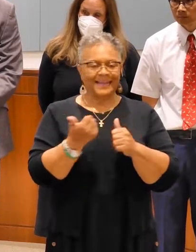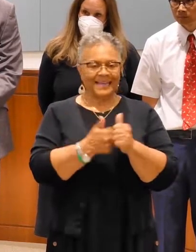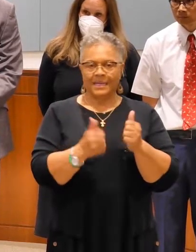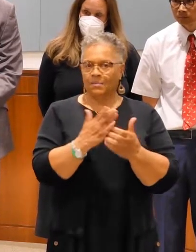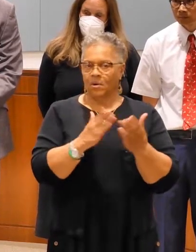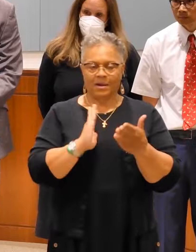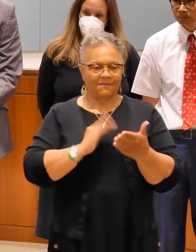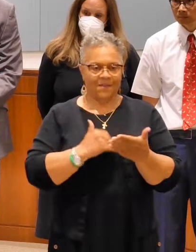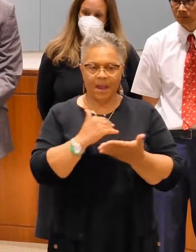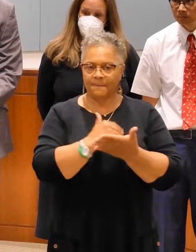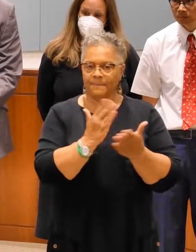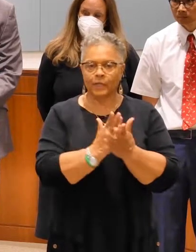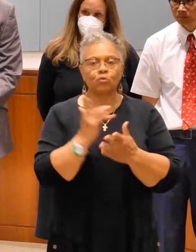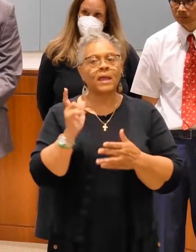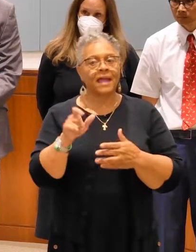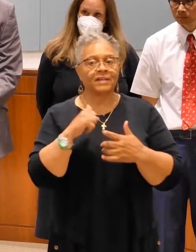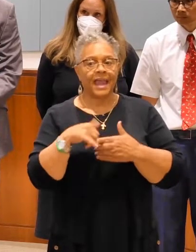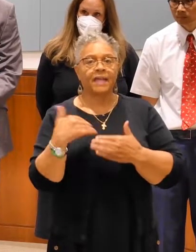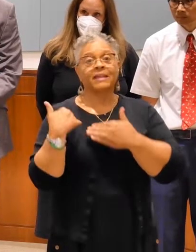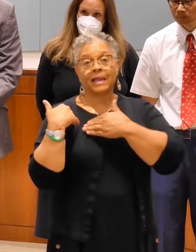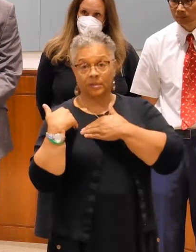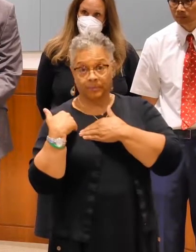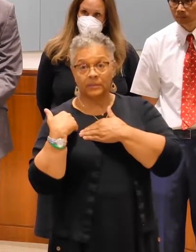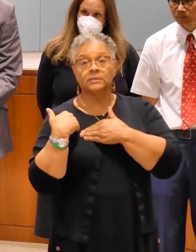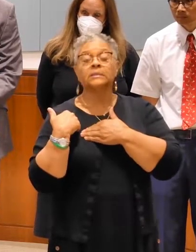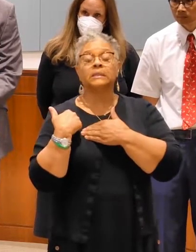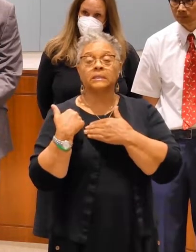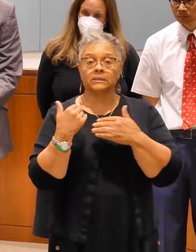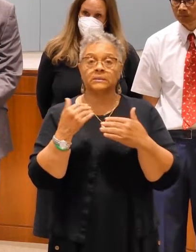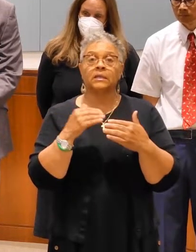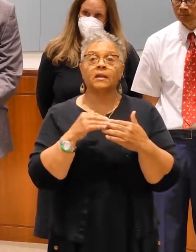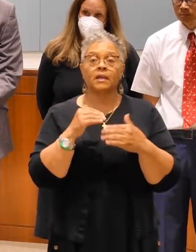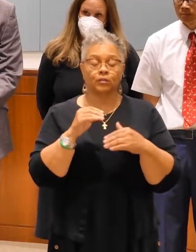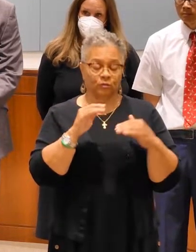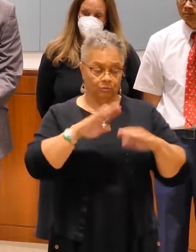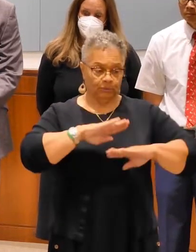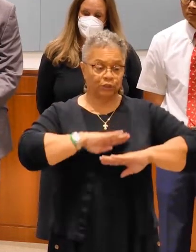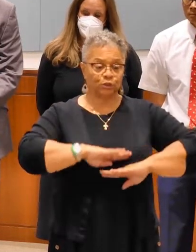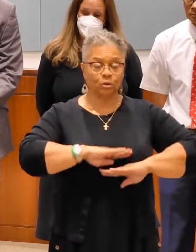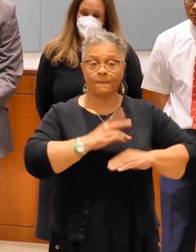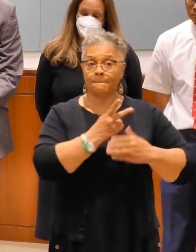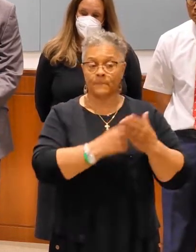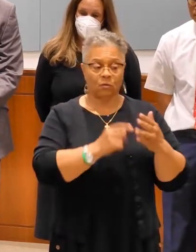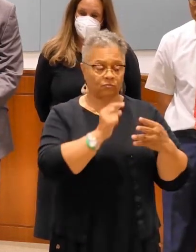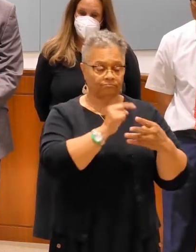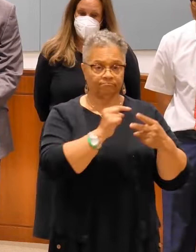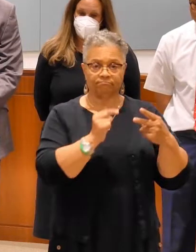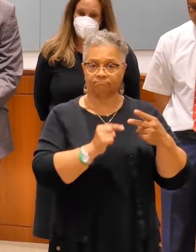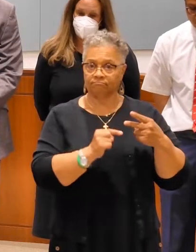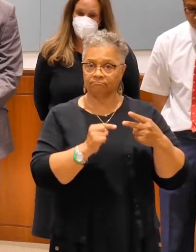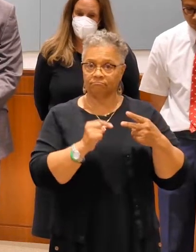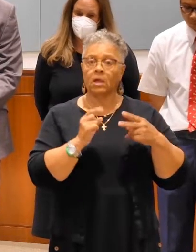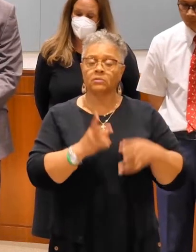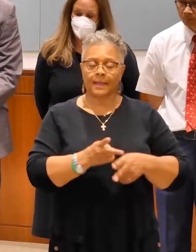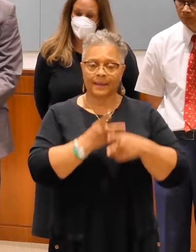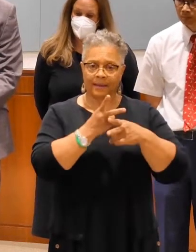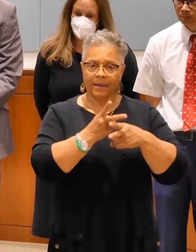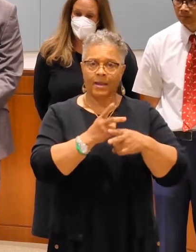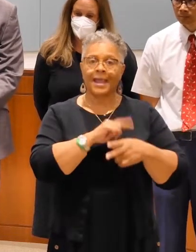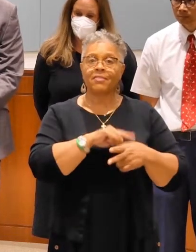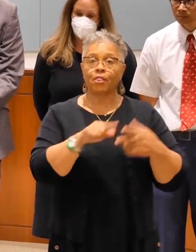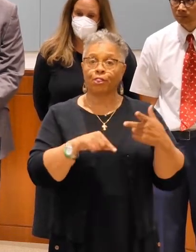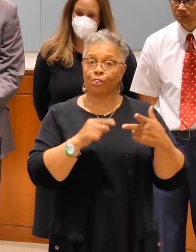budget, and we have to have accountability measures in place that ensure both of those items are taken care of. And the third